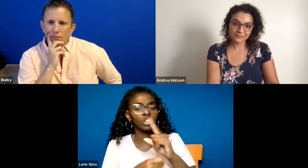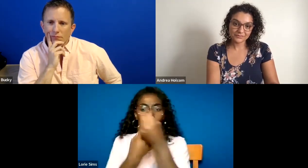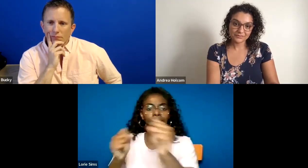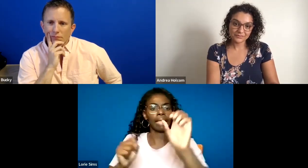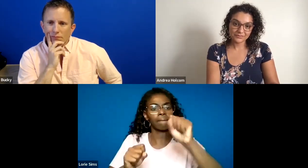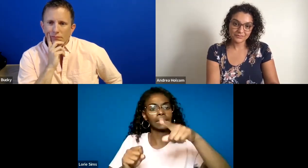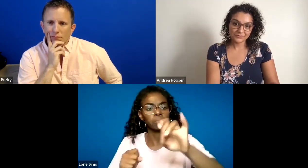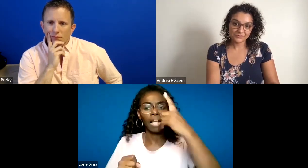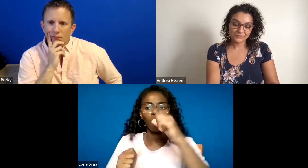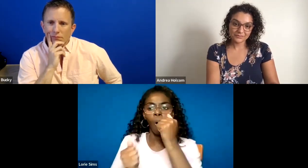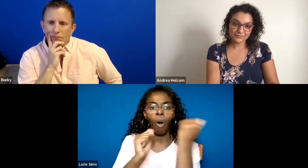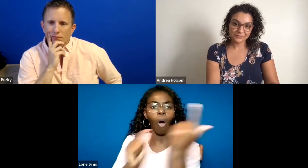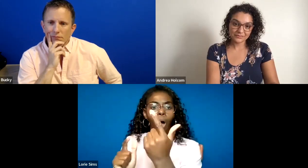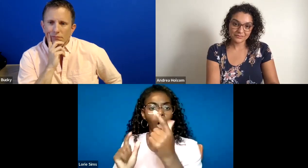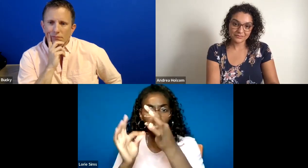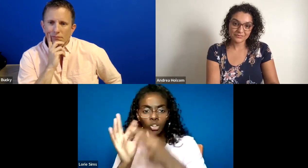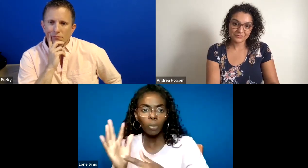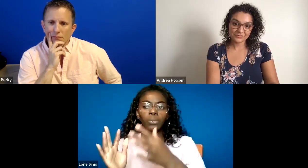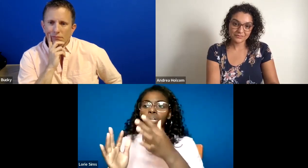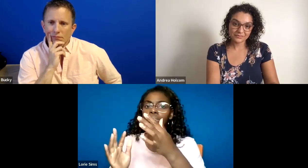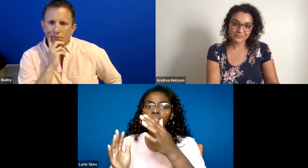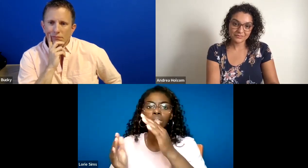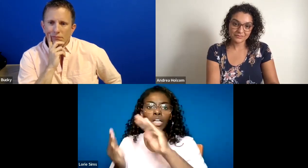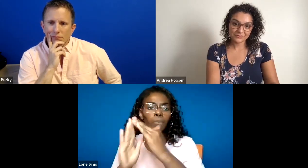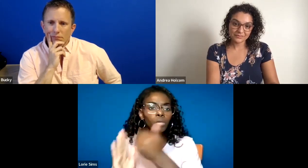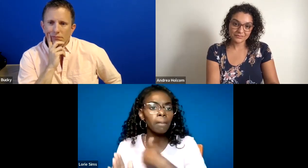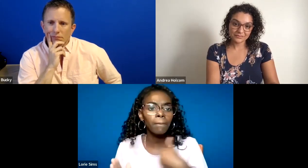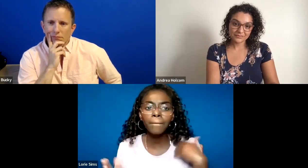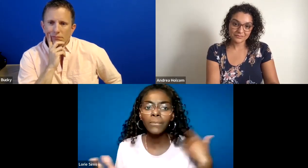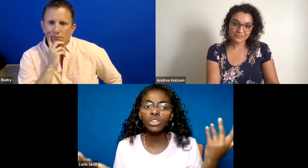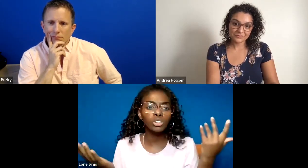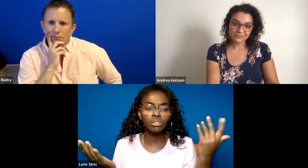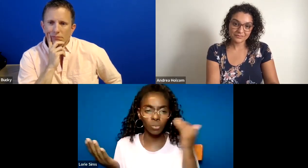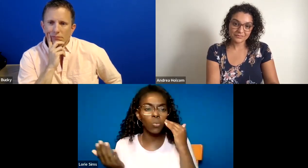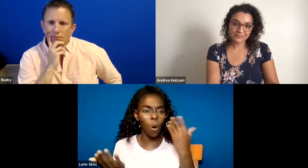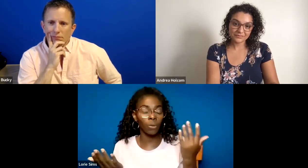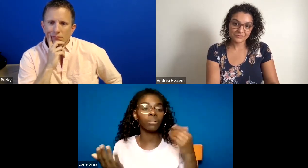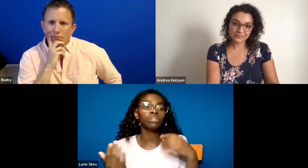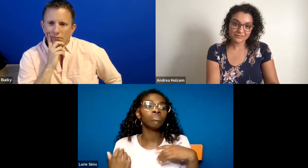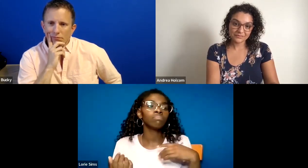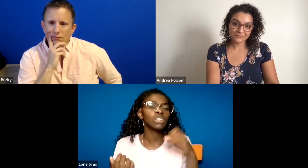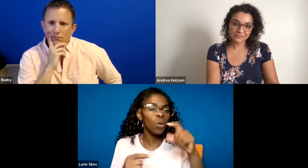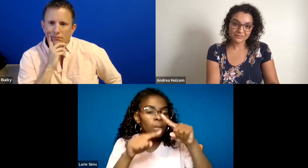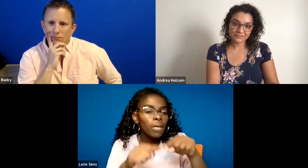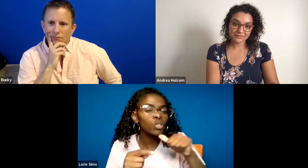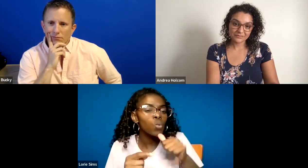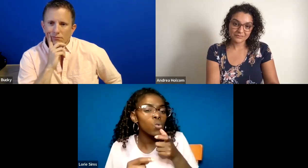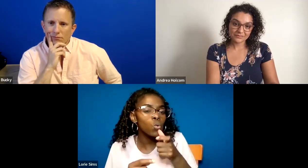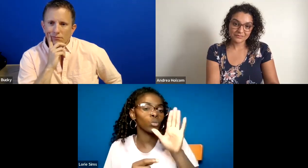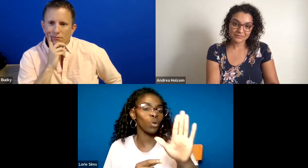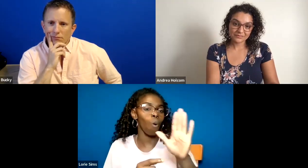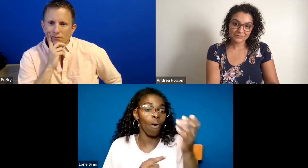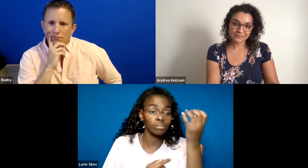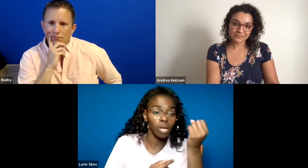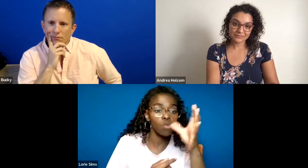to ask the hard questions, to make sure that this safest space for us to do so. There would be members of the interpreting community who are Black,